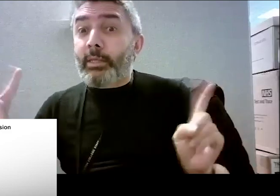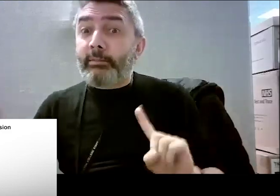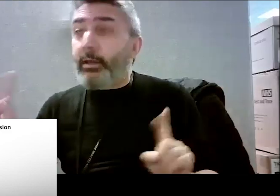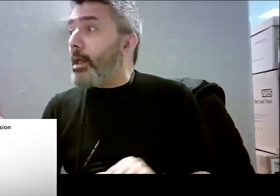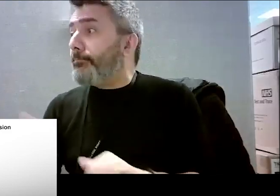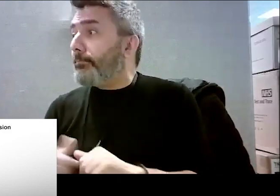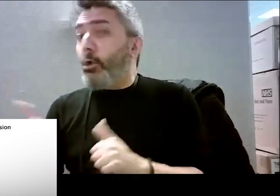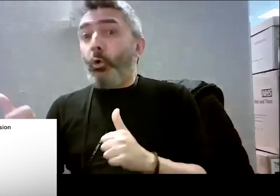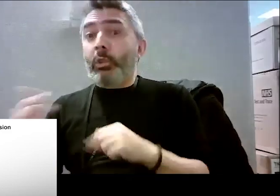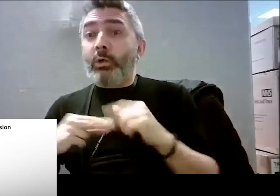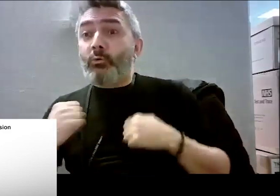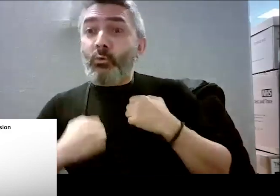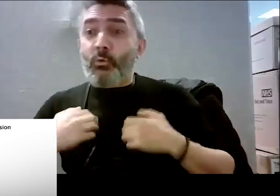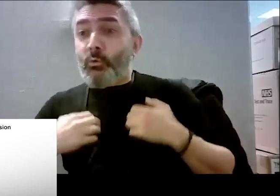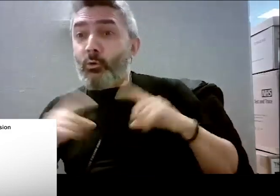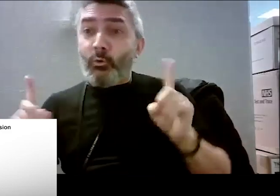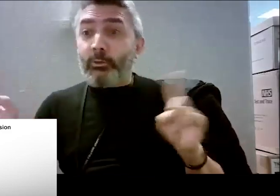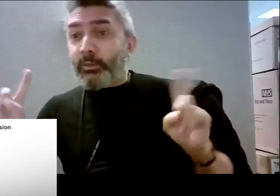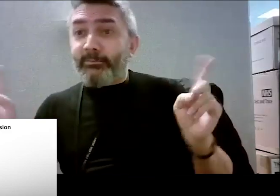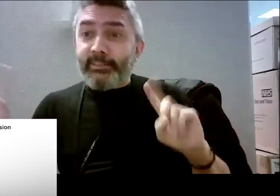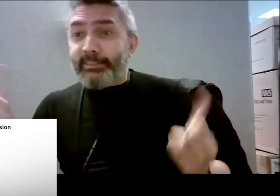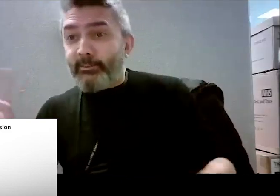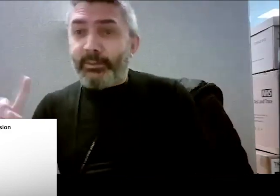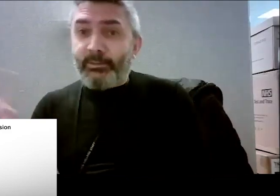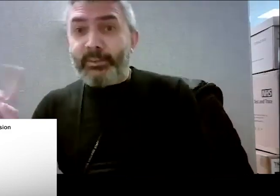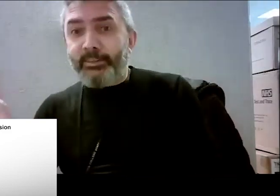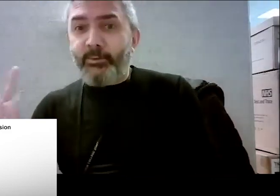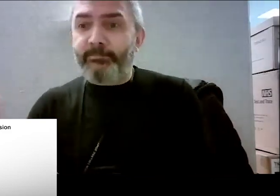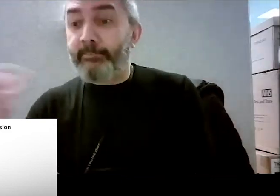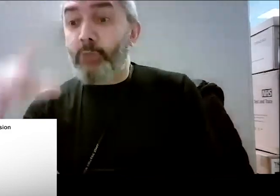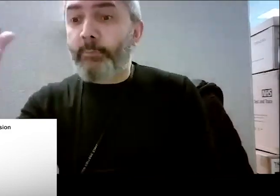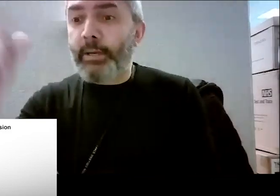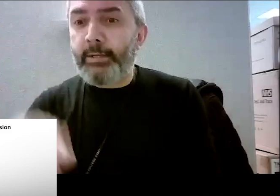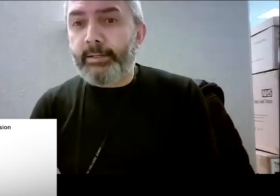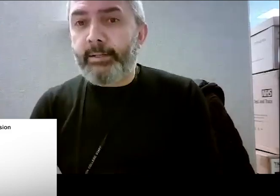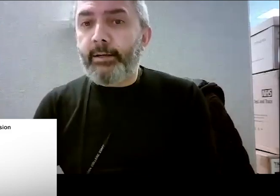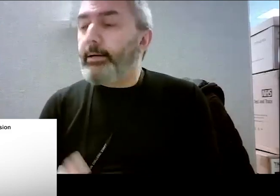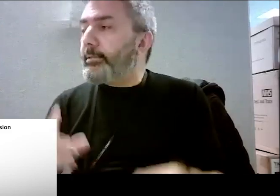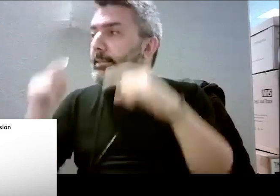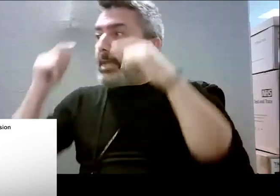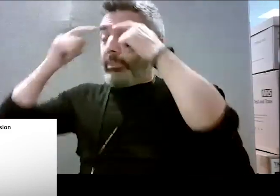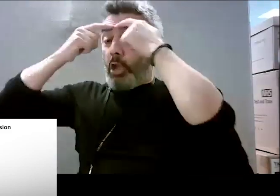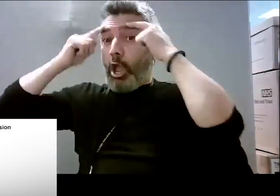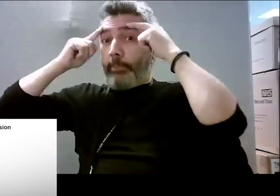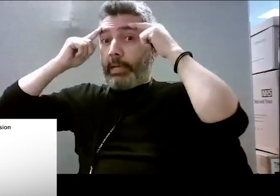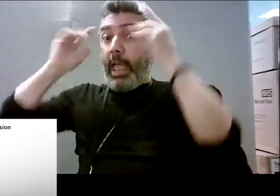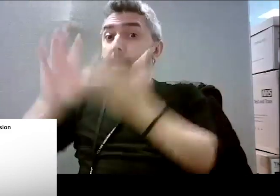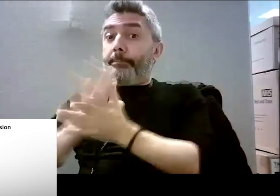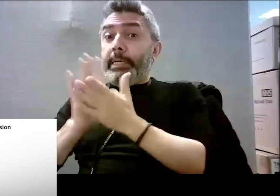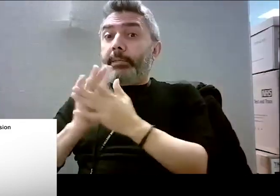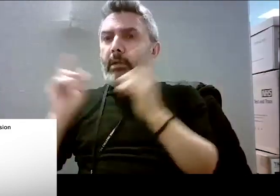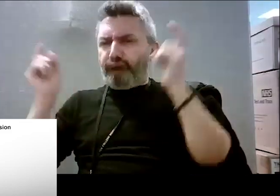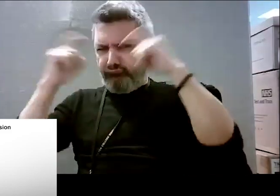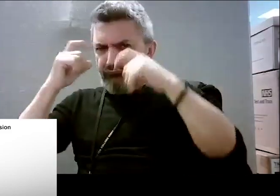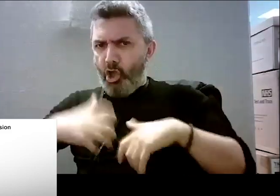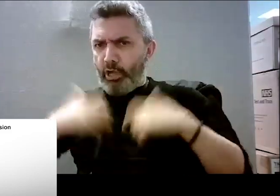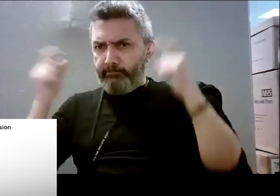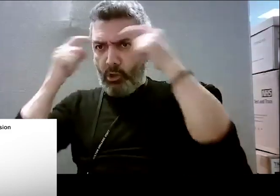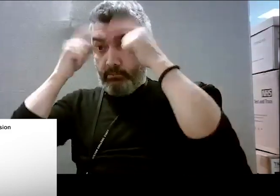This is what? It's more of an excited what. So your eyebrows are up, a bit more smiley. Your eyes are open.